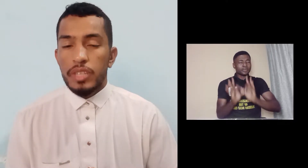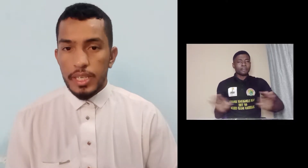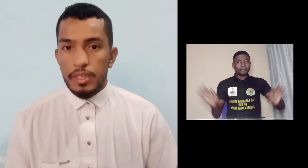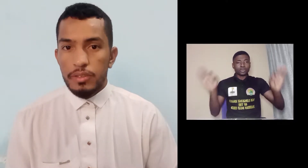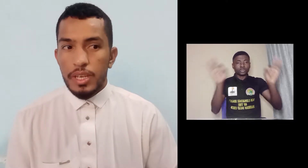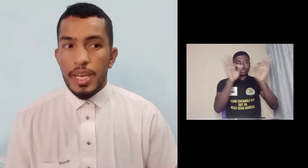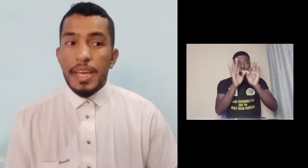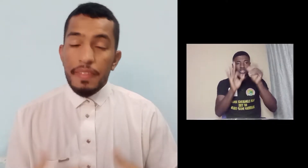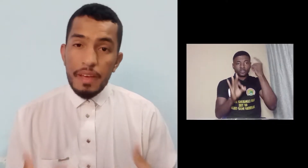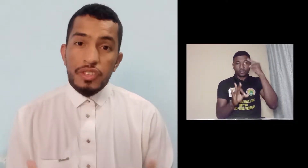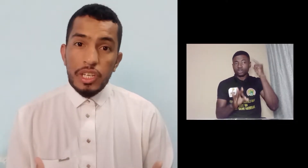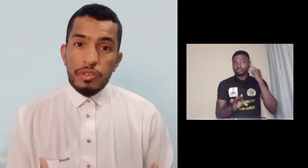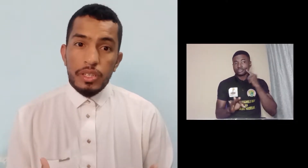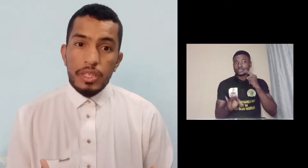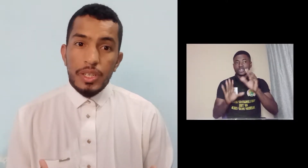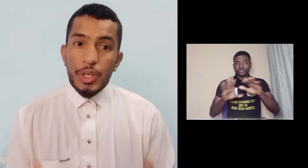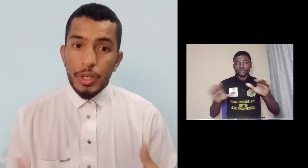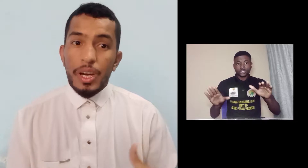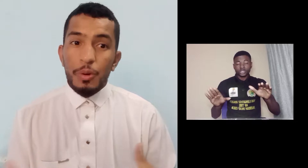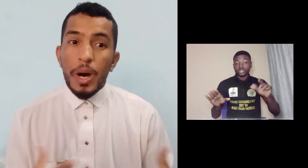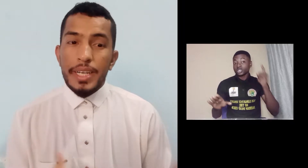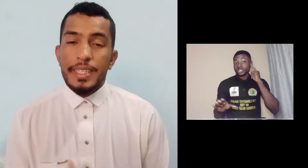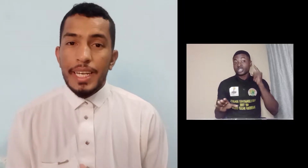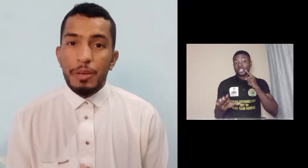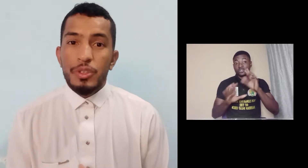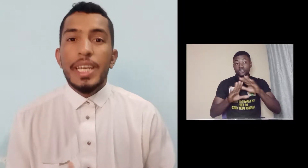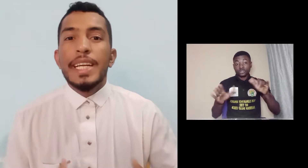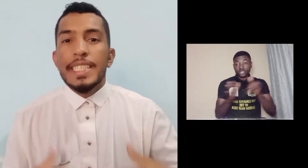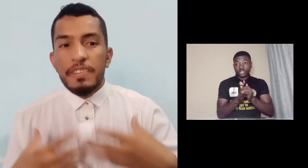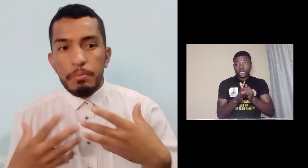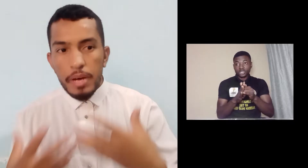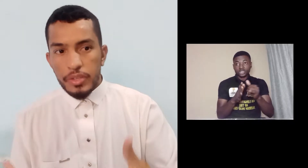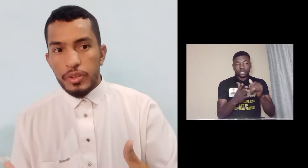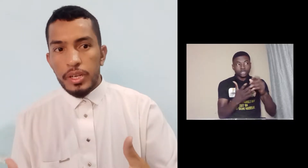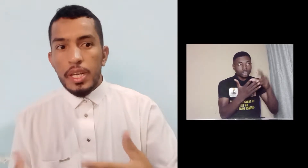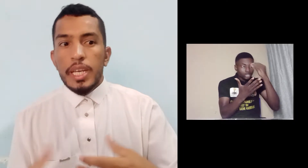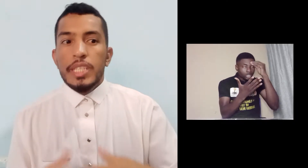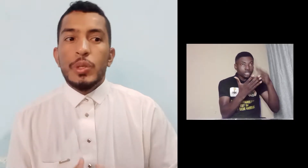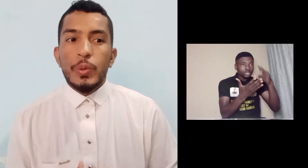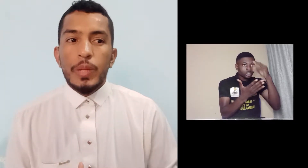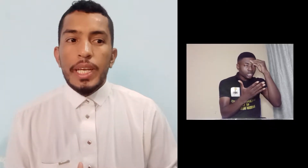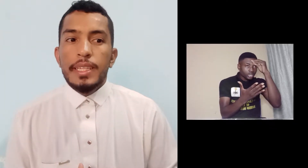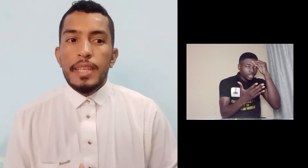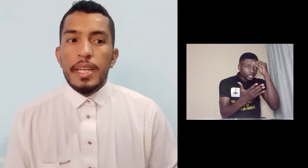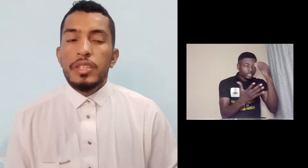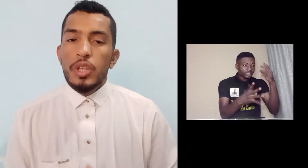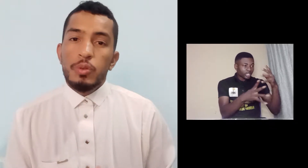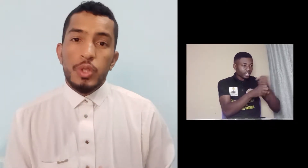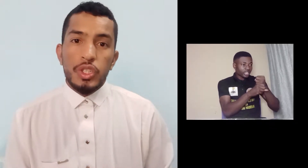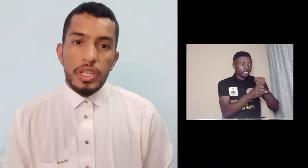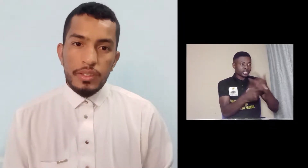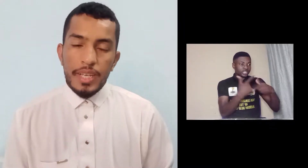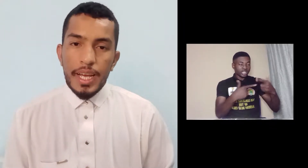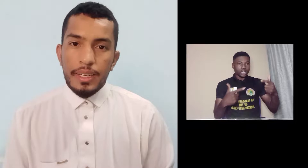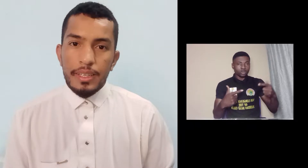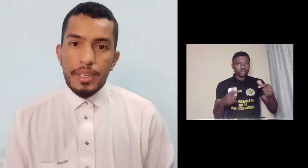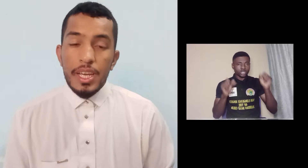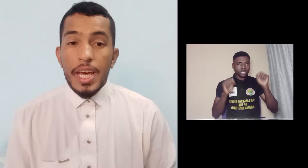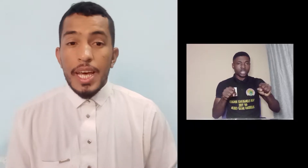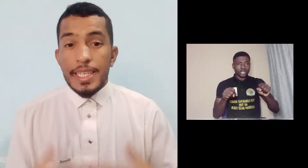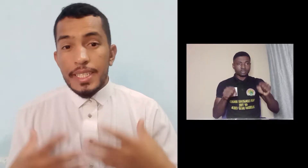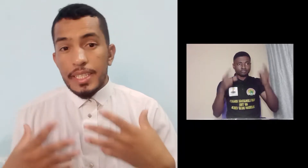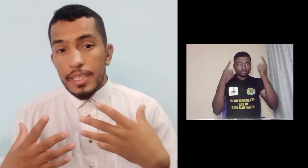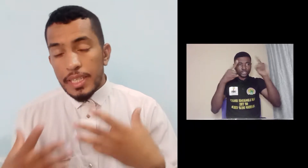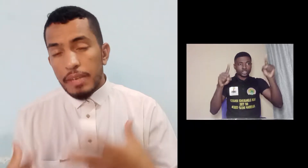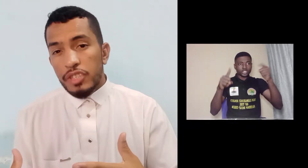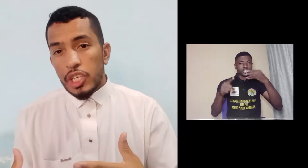educational settings. Deaf children who acquire sign language can achieve better in school than those who do not sign.